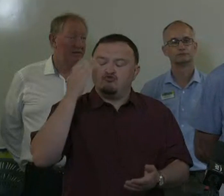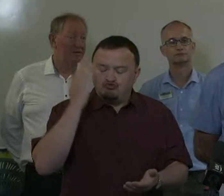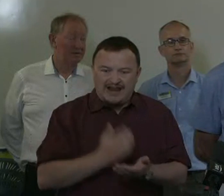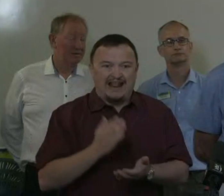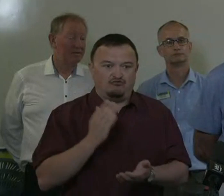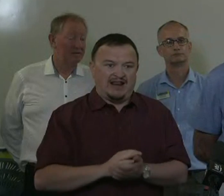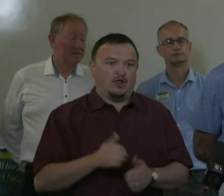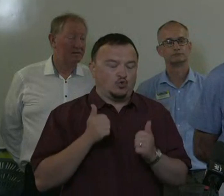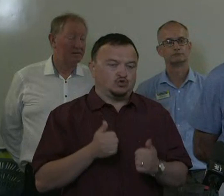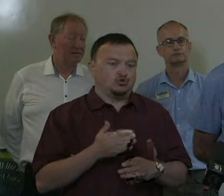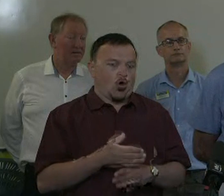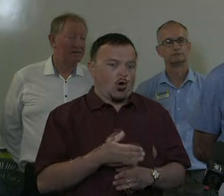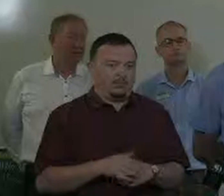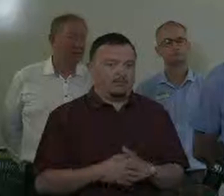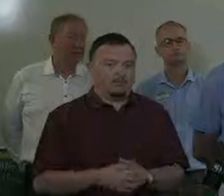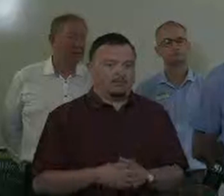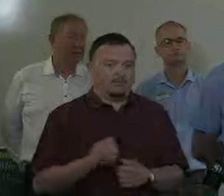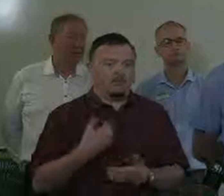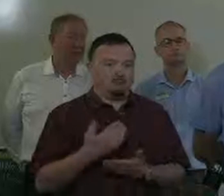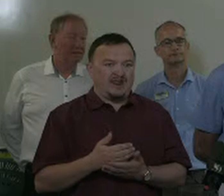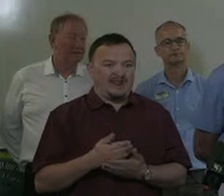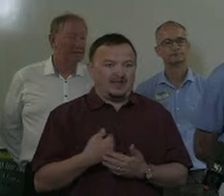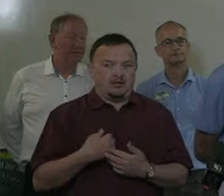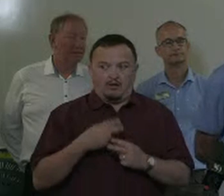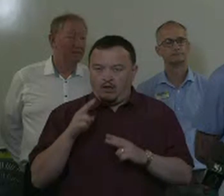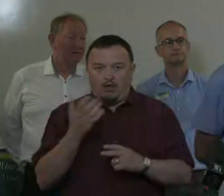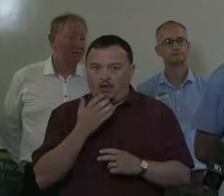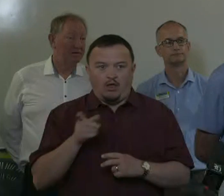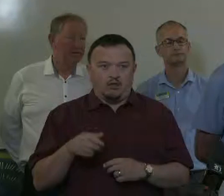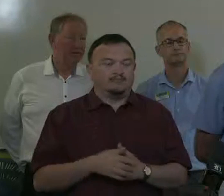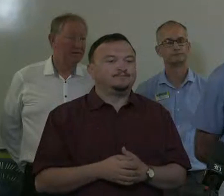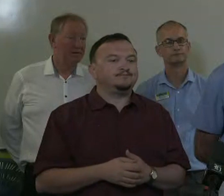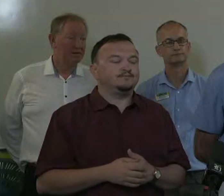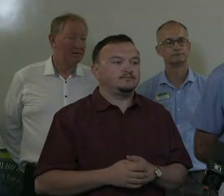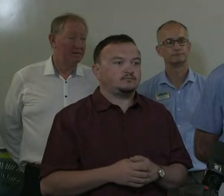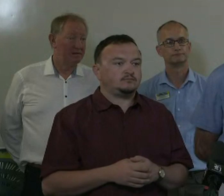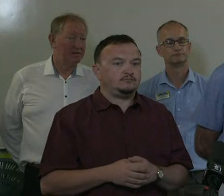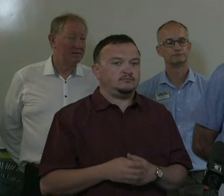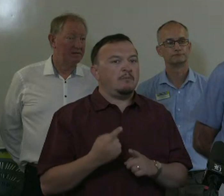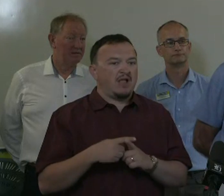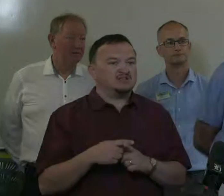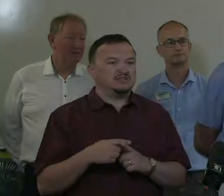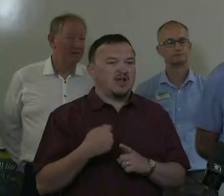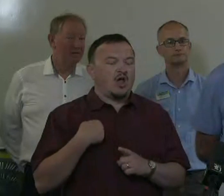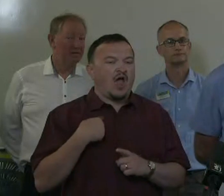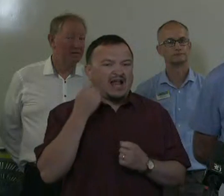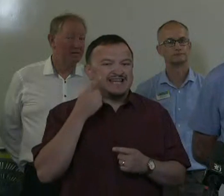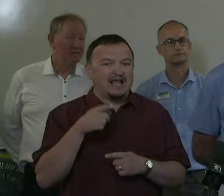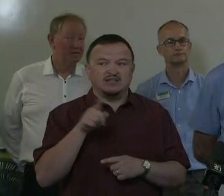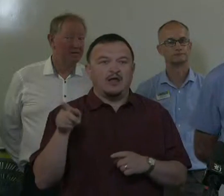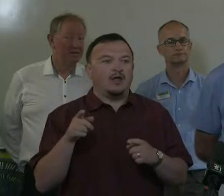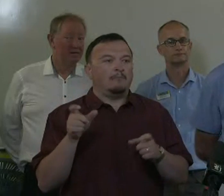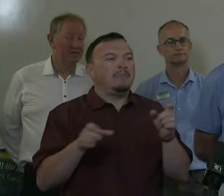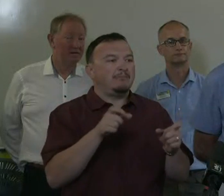job. I'm absolutely in awe of what they're doing, but I'm equally aware that the concern starts to rise from